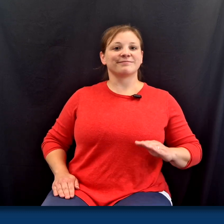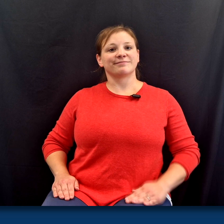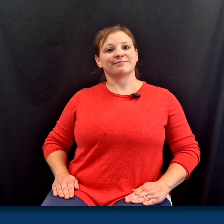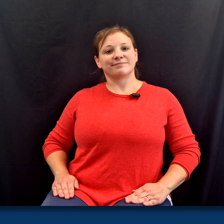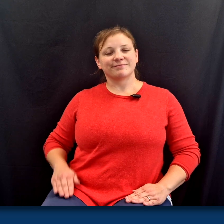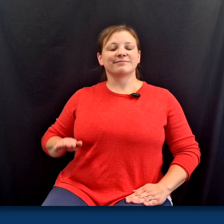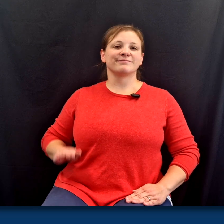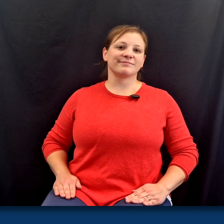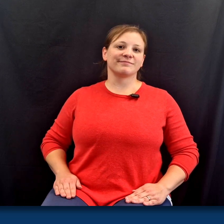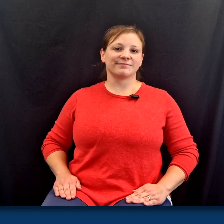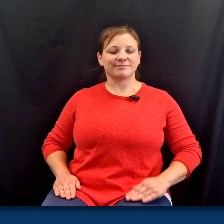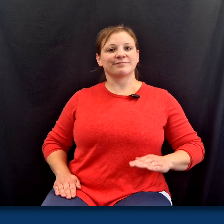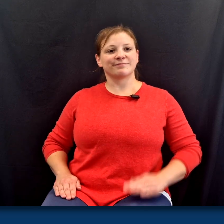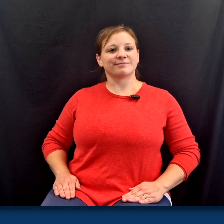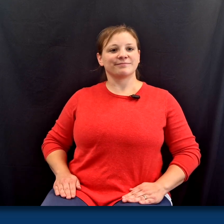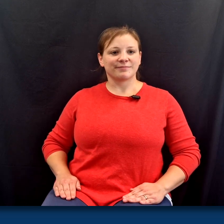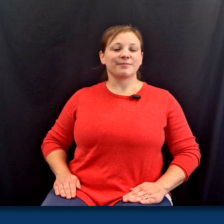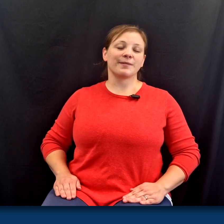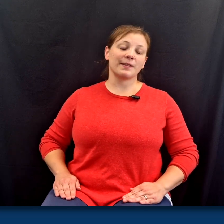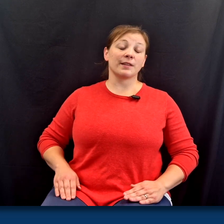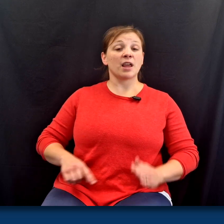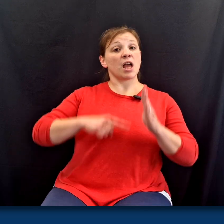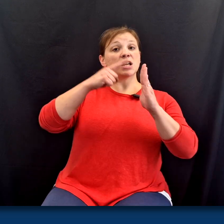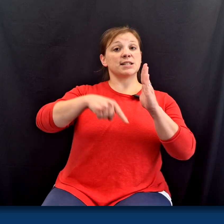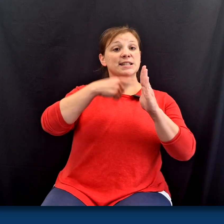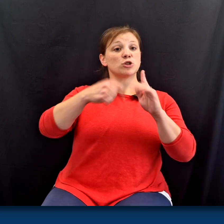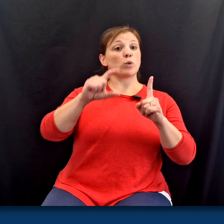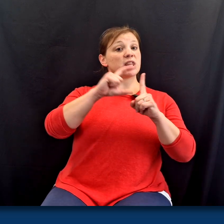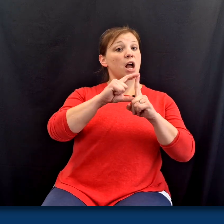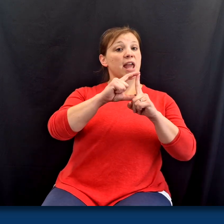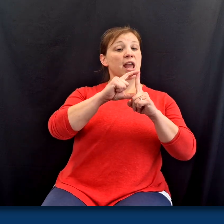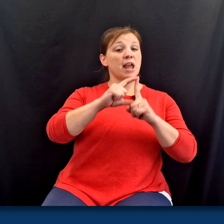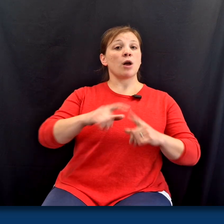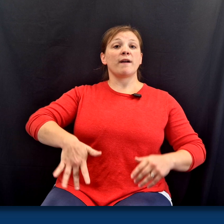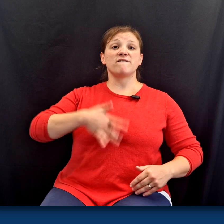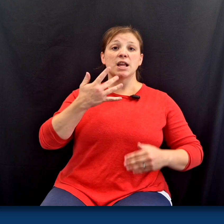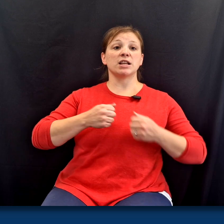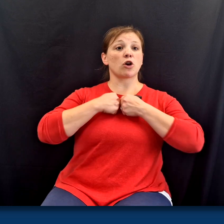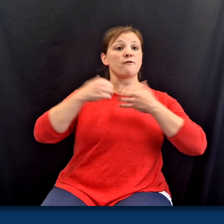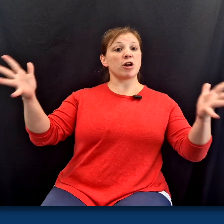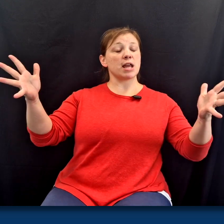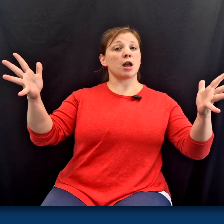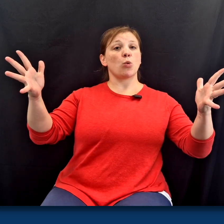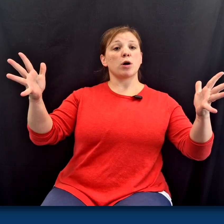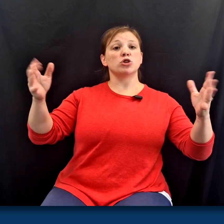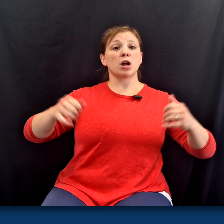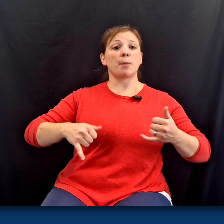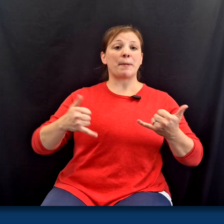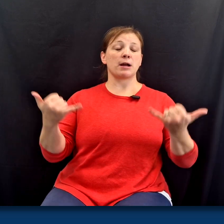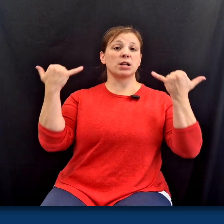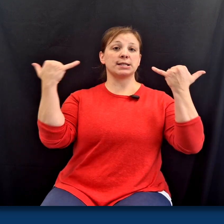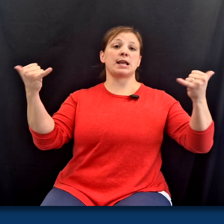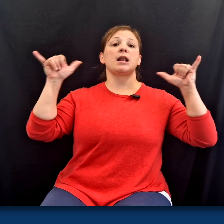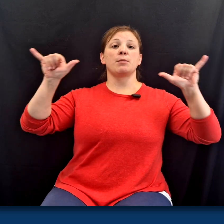If you're hot or cold or freezing, it's the time of the year. Seasons with Duggee, we're feeling so free. Won't you